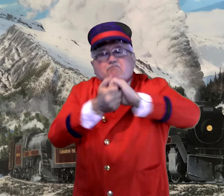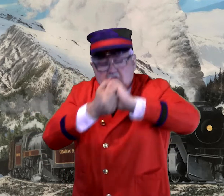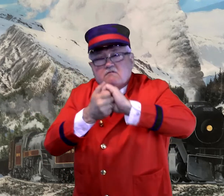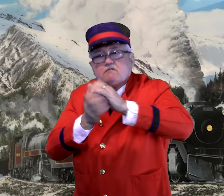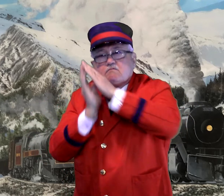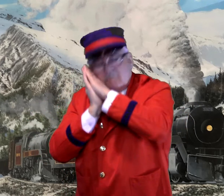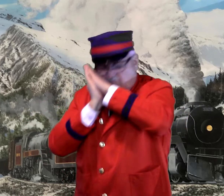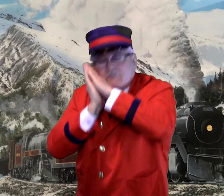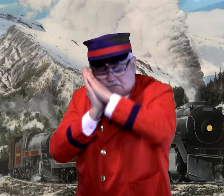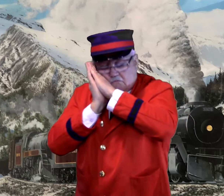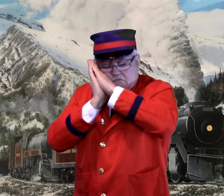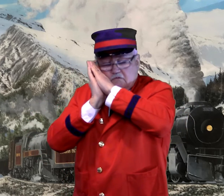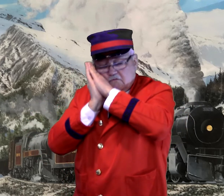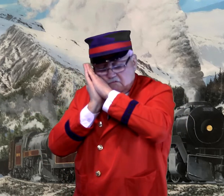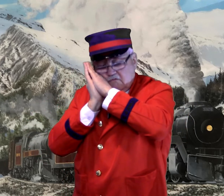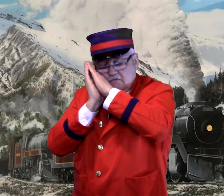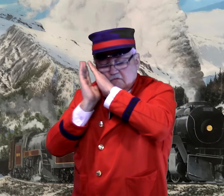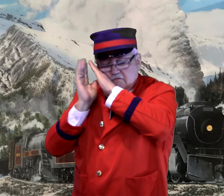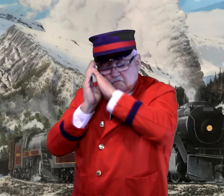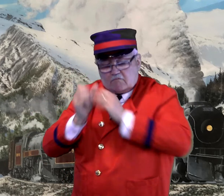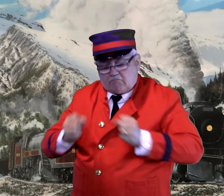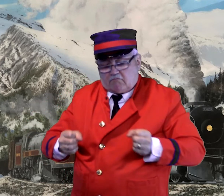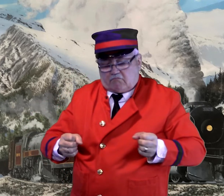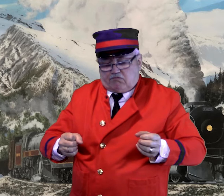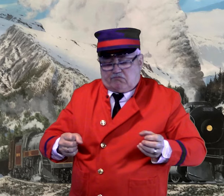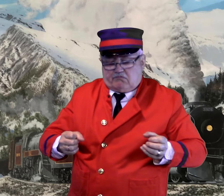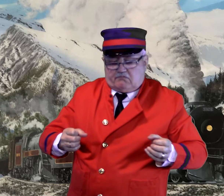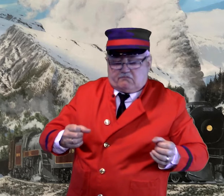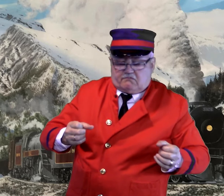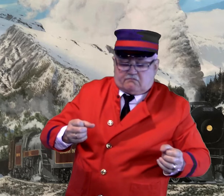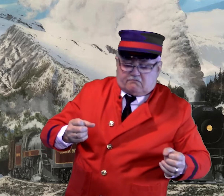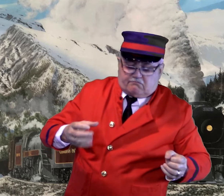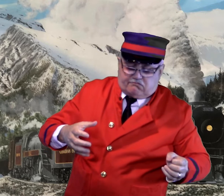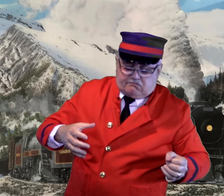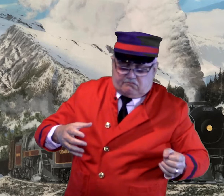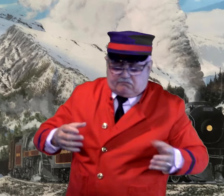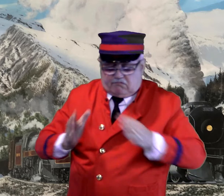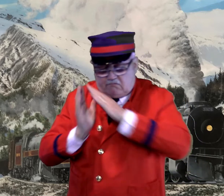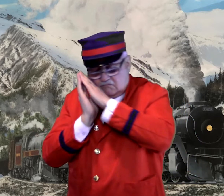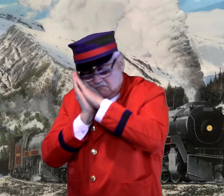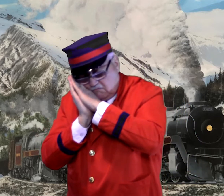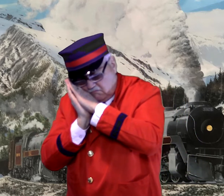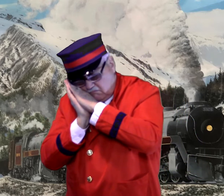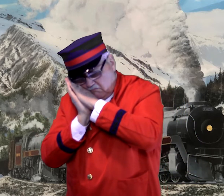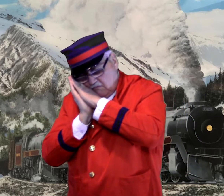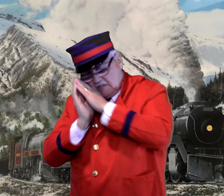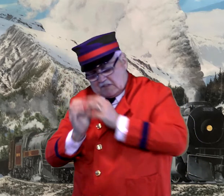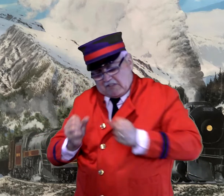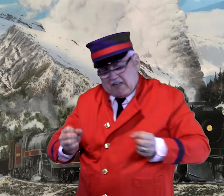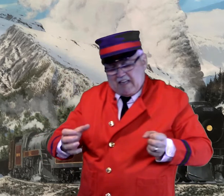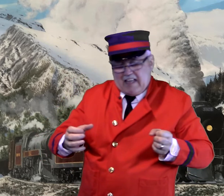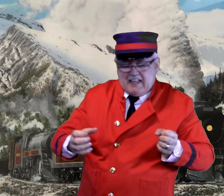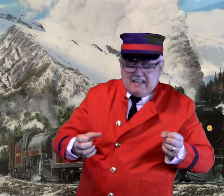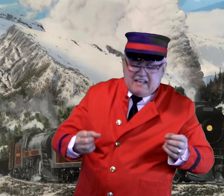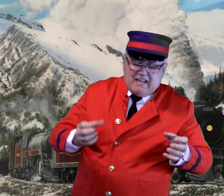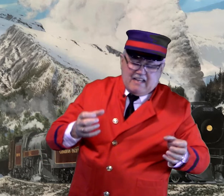feel the engine applying power and taking up the slack in all the rail car couplings as it moved forward